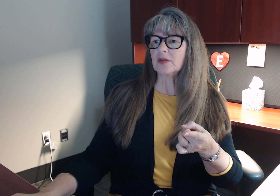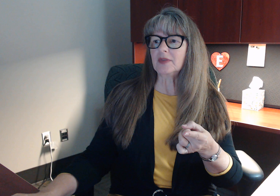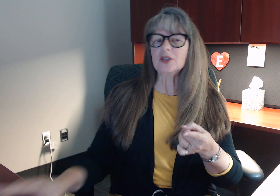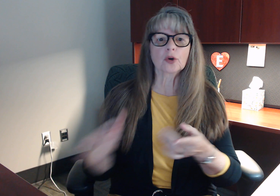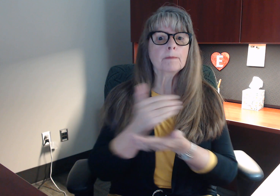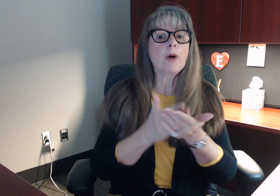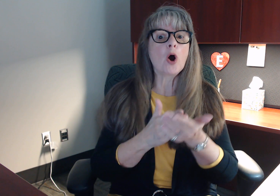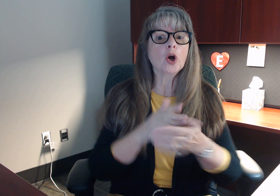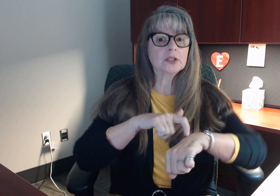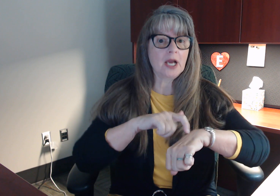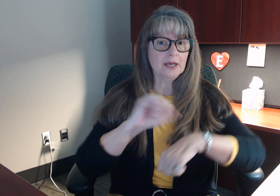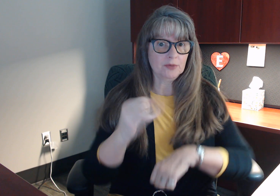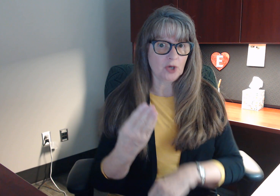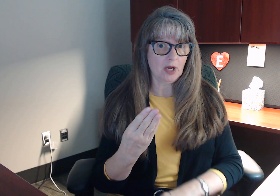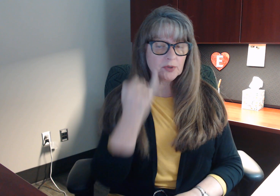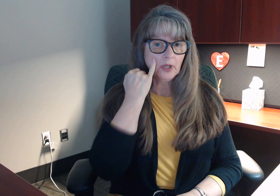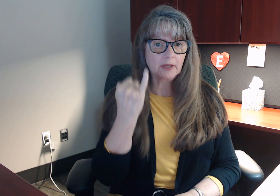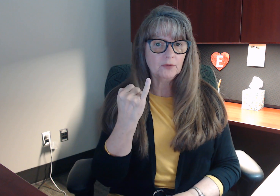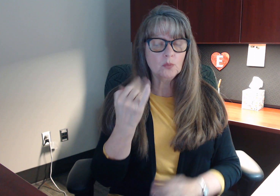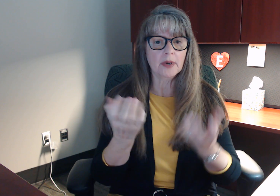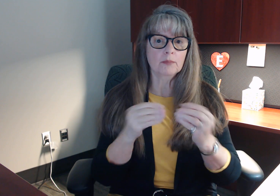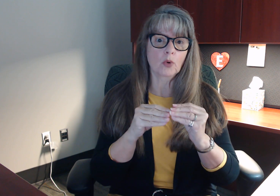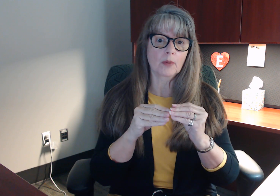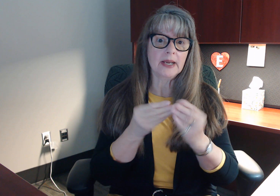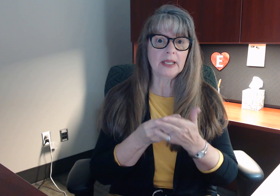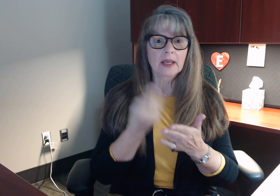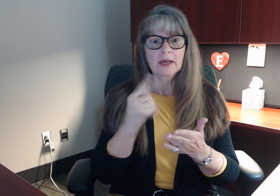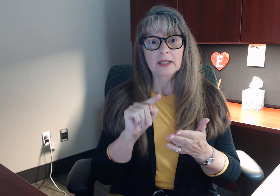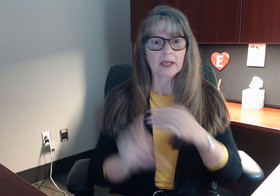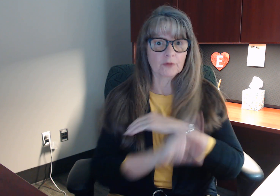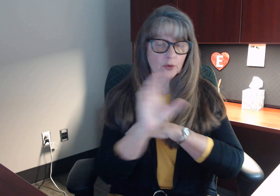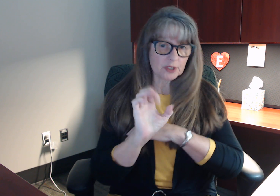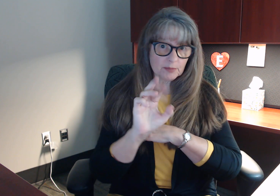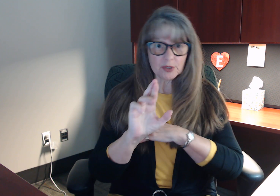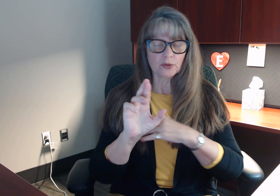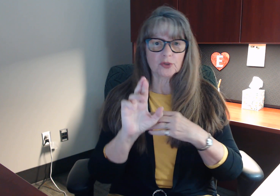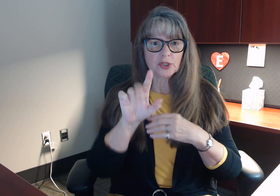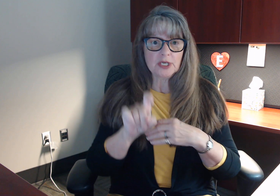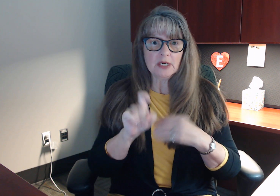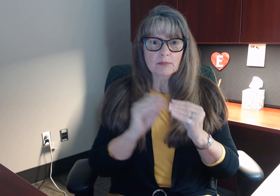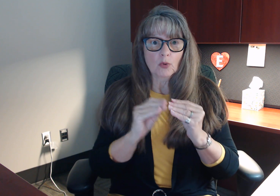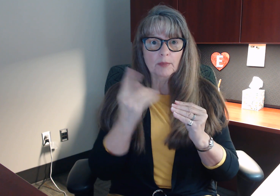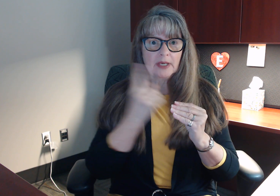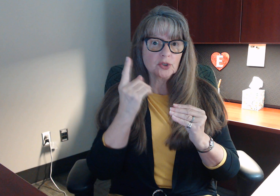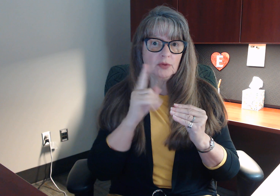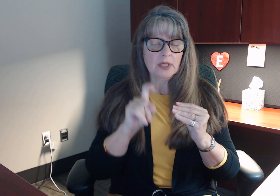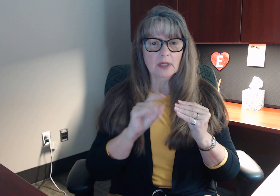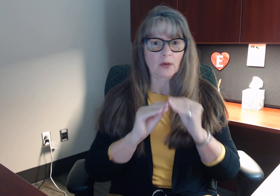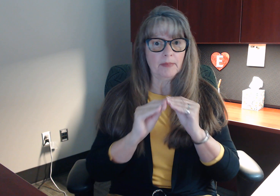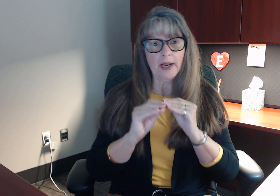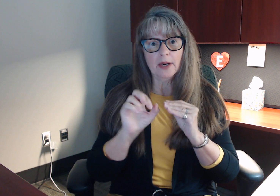these are part-time jobs. So like if you wanted more money like for Christmas, or just needed more because you needed like repair,